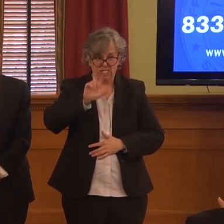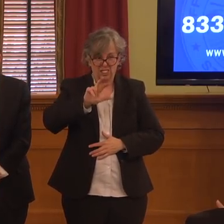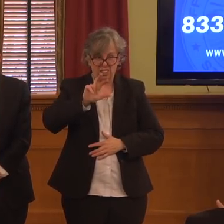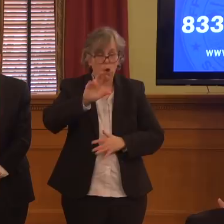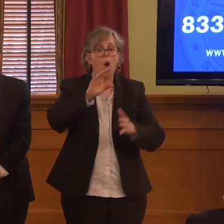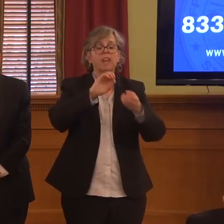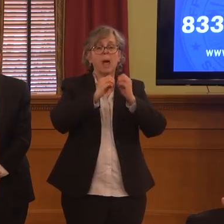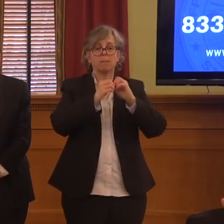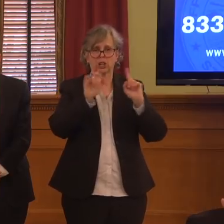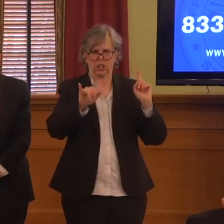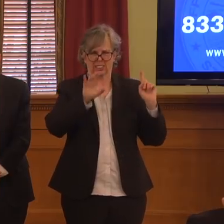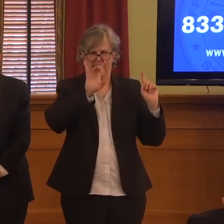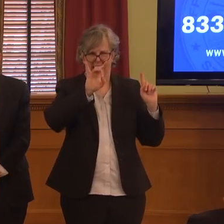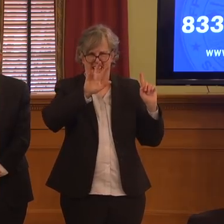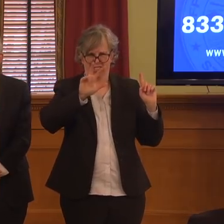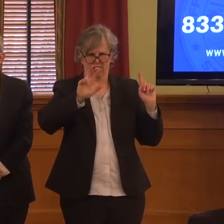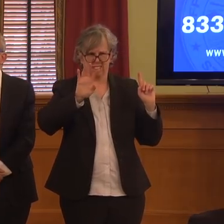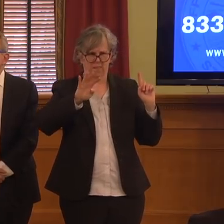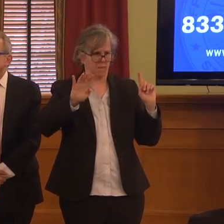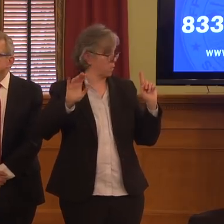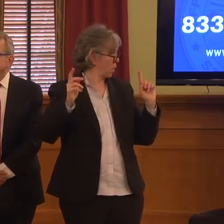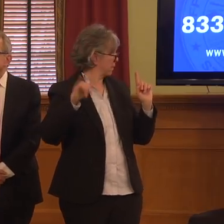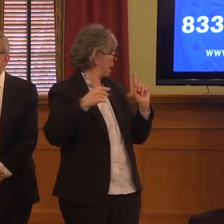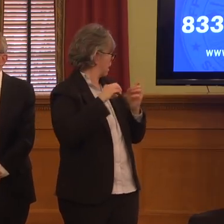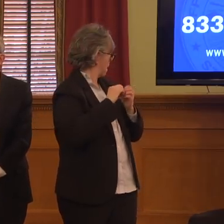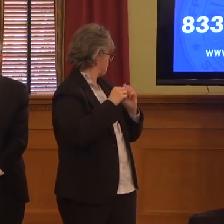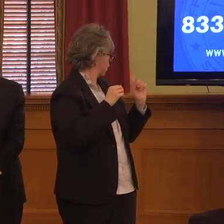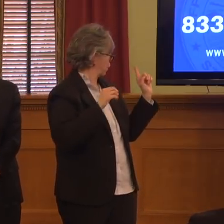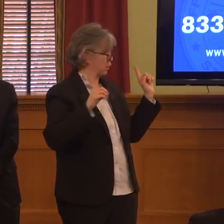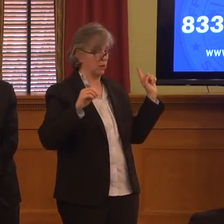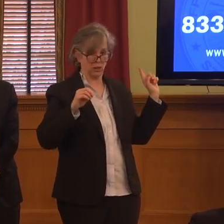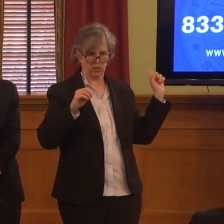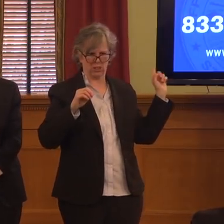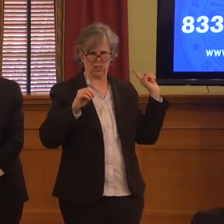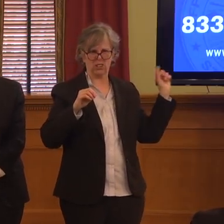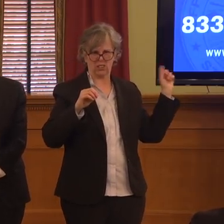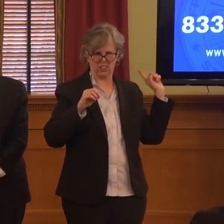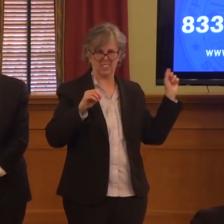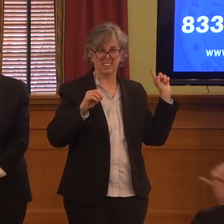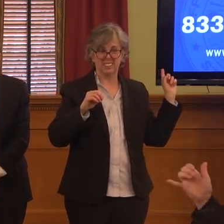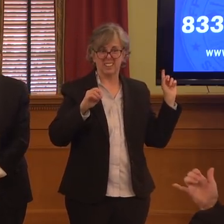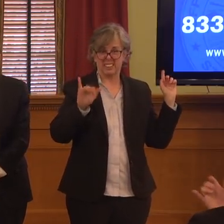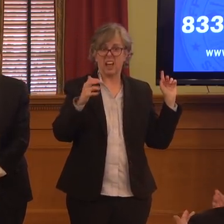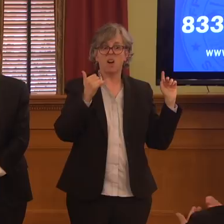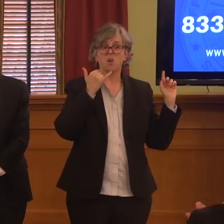833-4-ASK-ODH. We continue to give you the latest information at